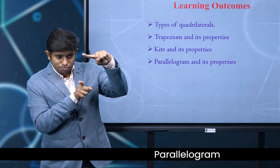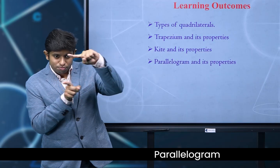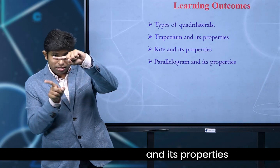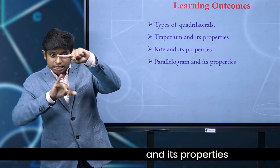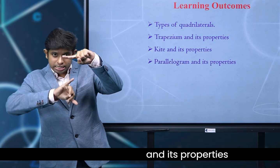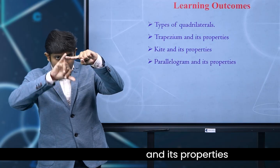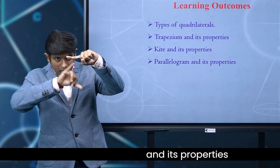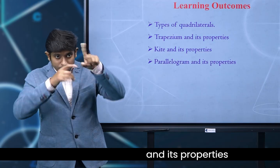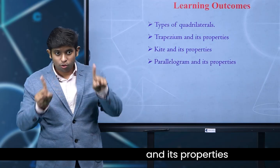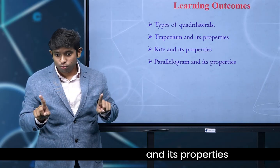parallelogram and its properties.